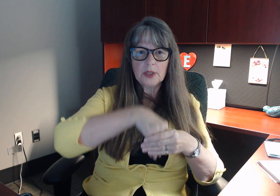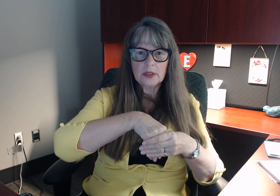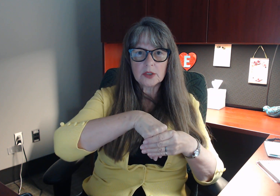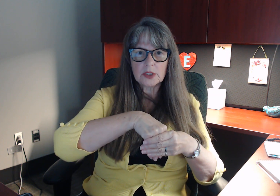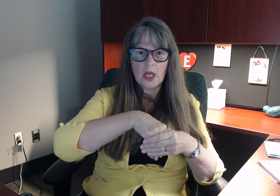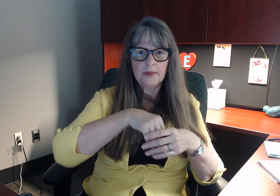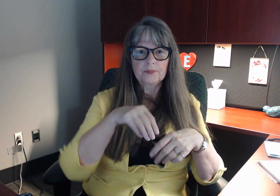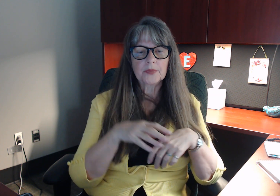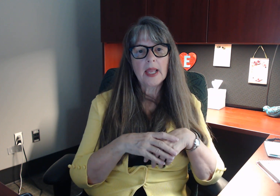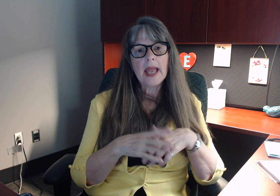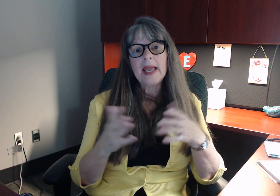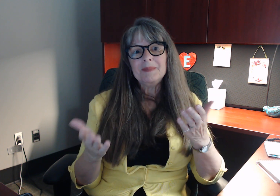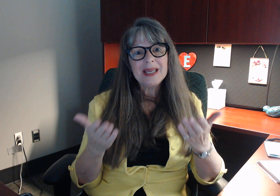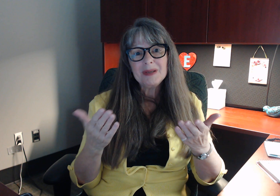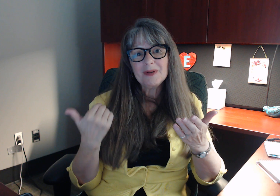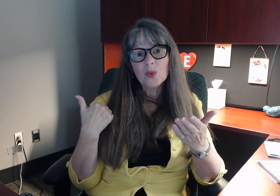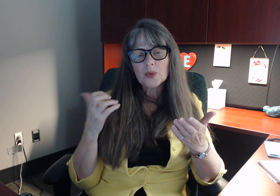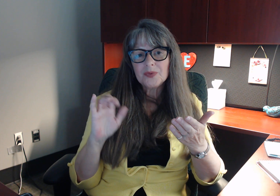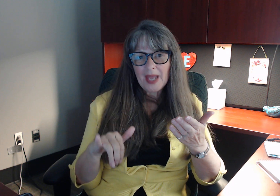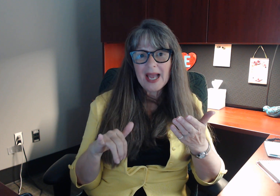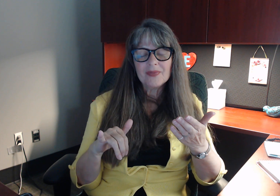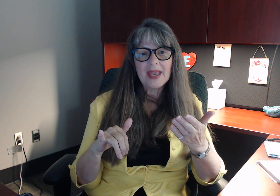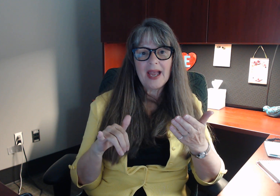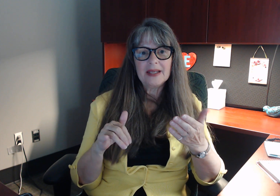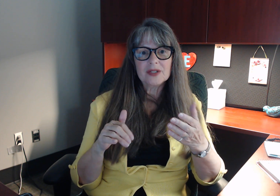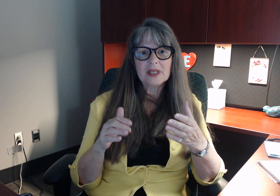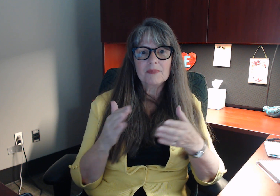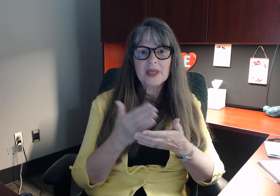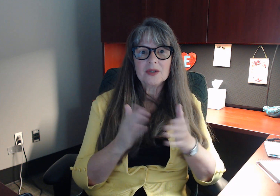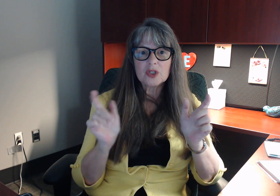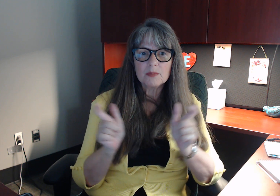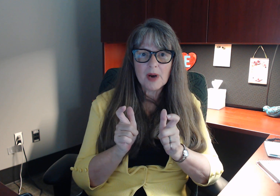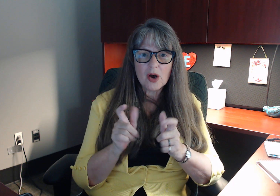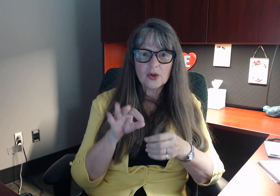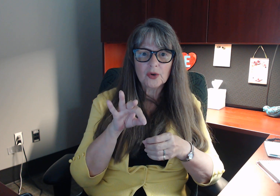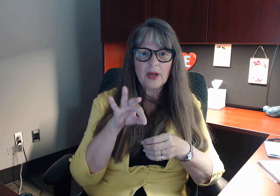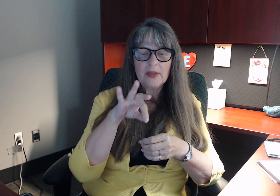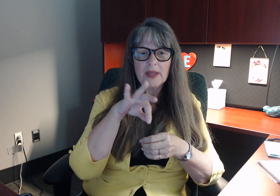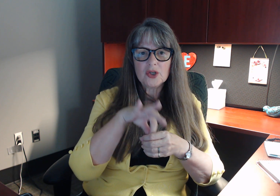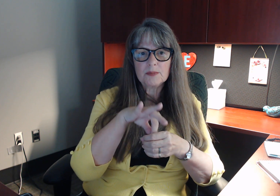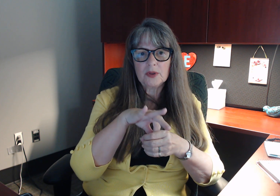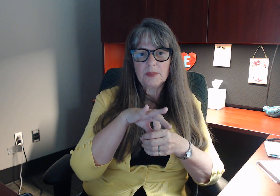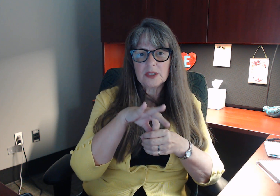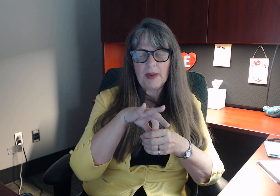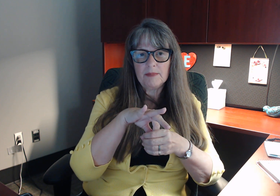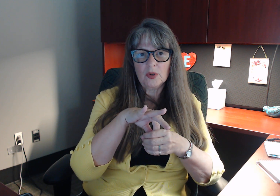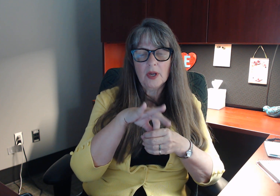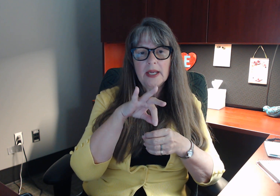in the slot. And maybe before that, they had something smaller, and then they just put their piece of paper